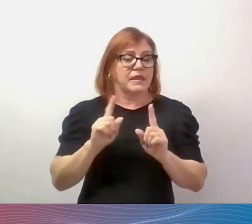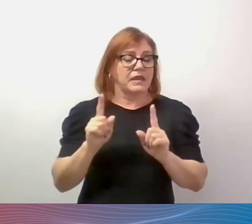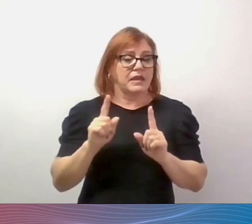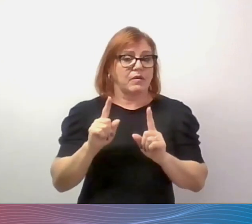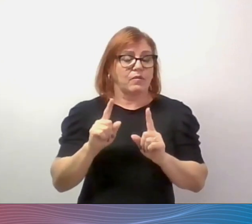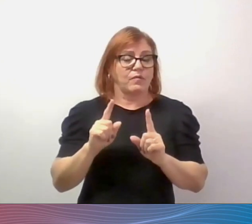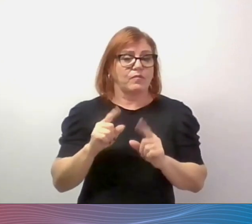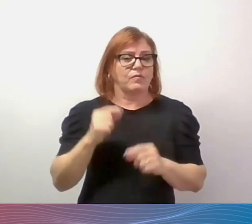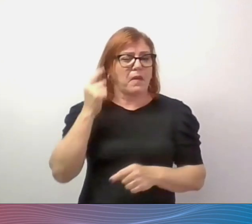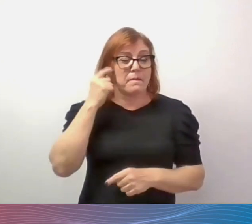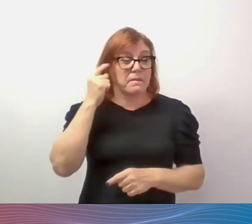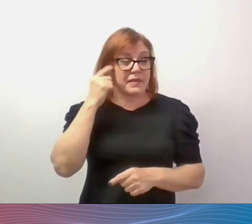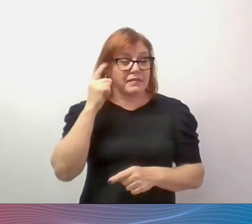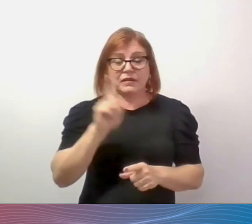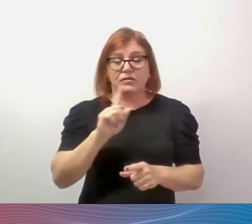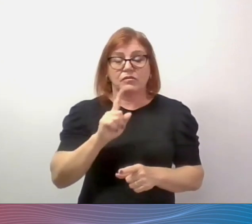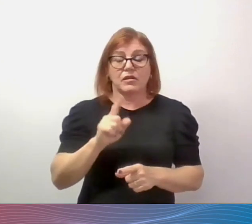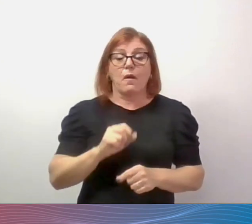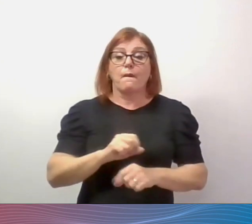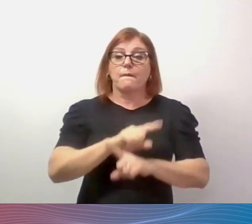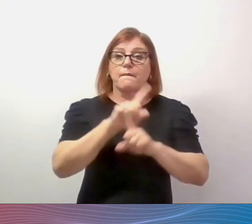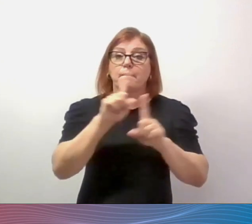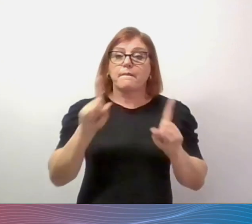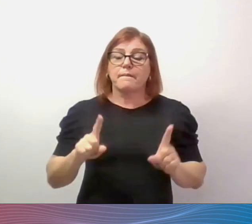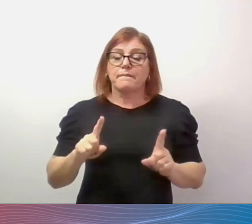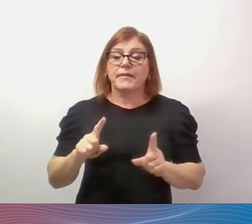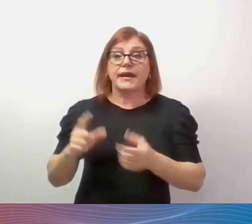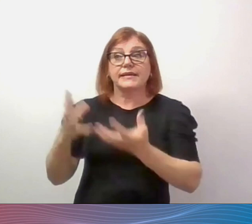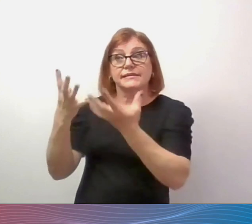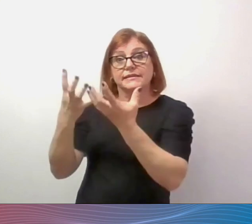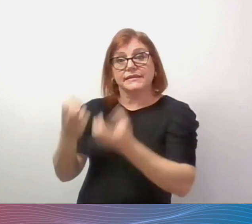To be imitators is through receiving grace.